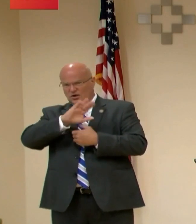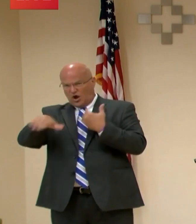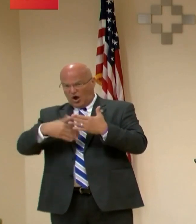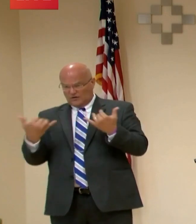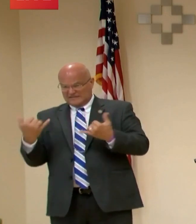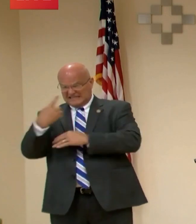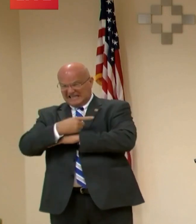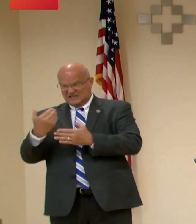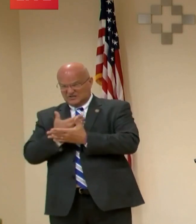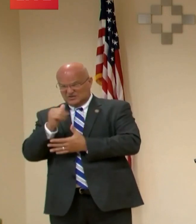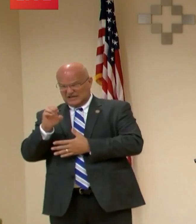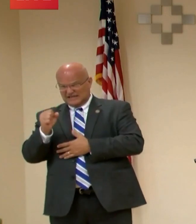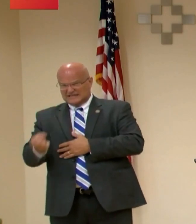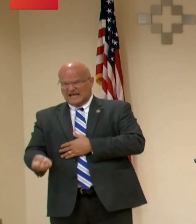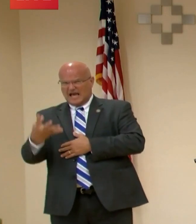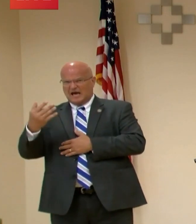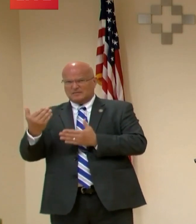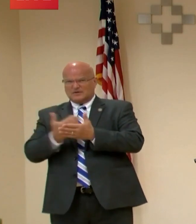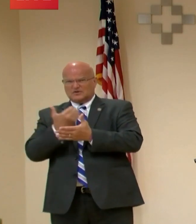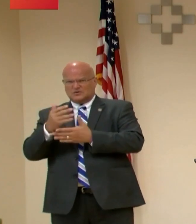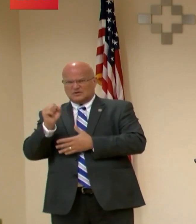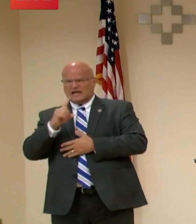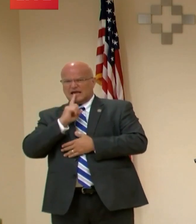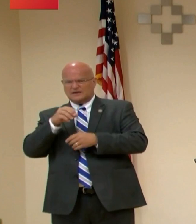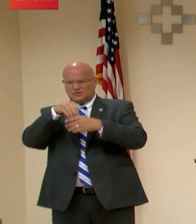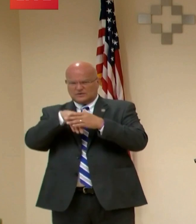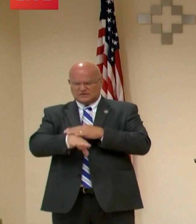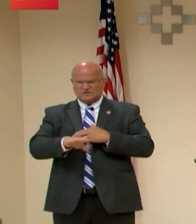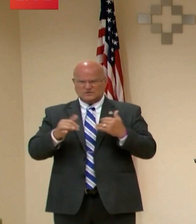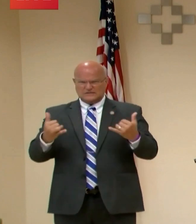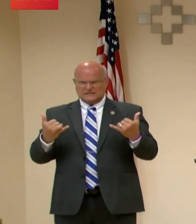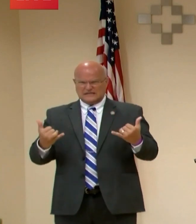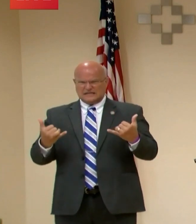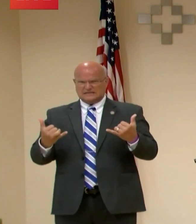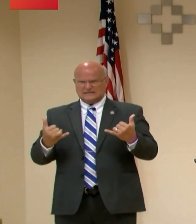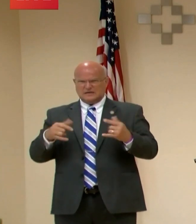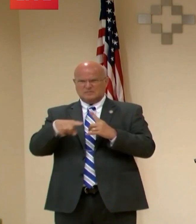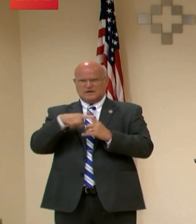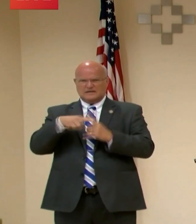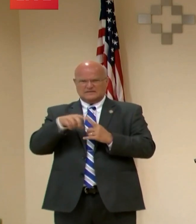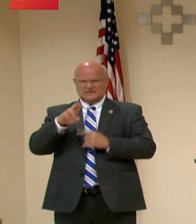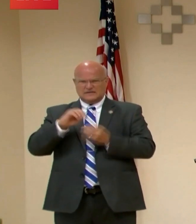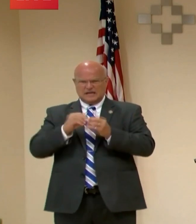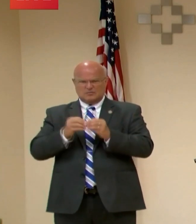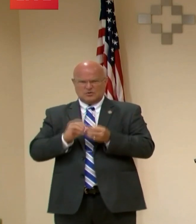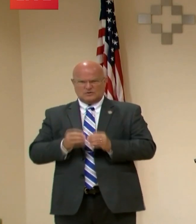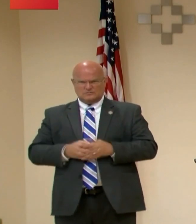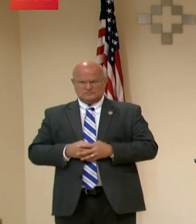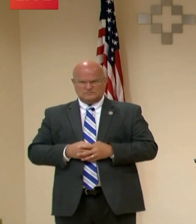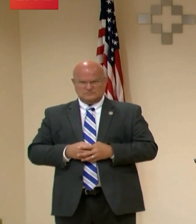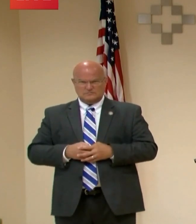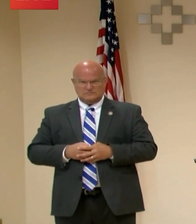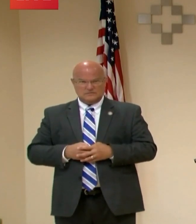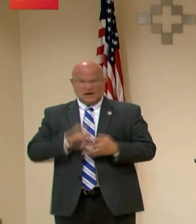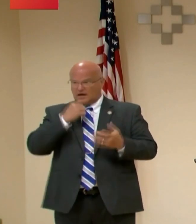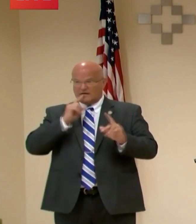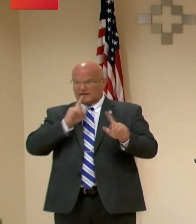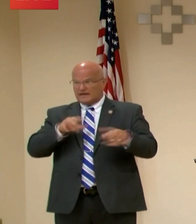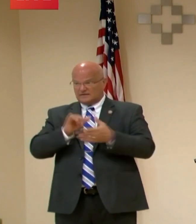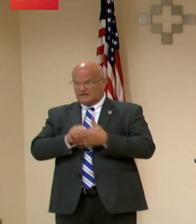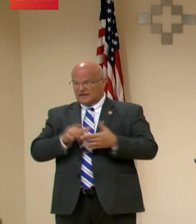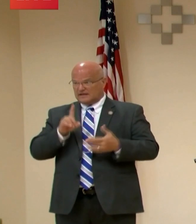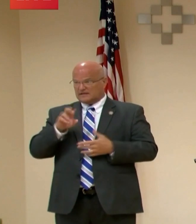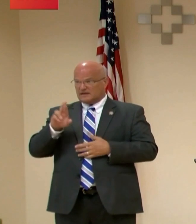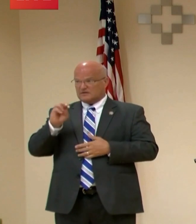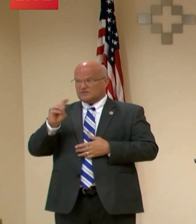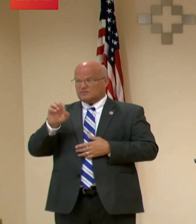all of today's new cases. So how many of today's new cases actually went into today's positivity number? And I don't have the answer to